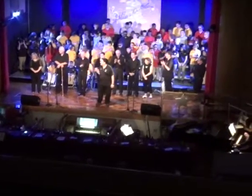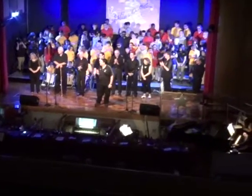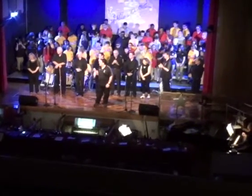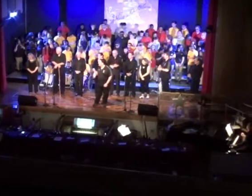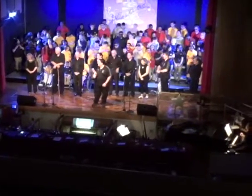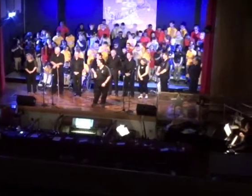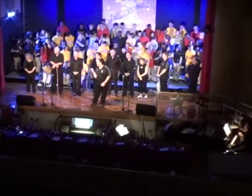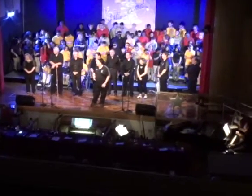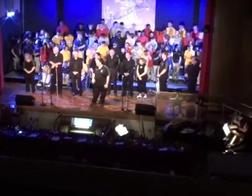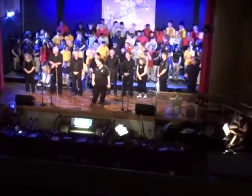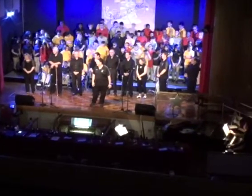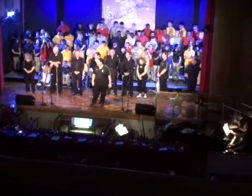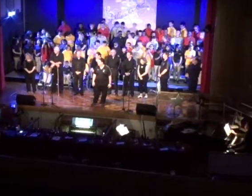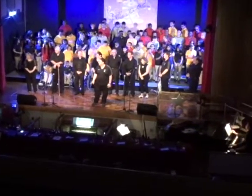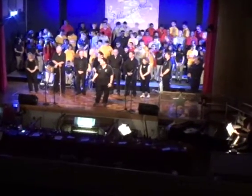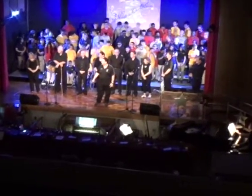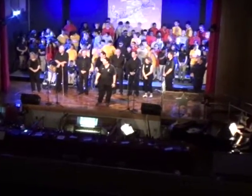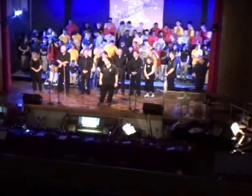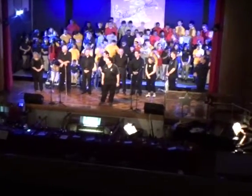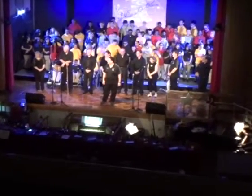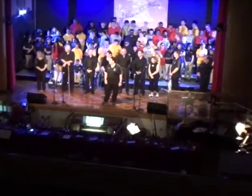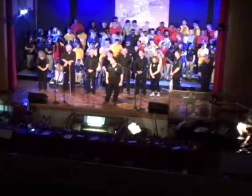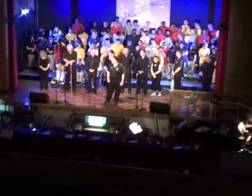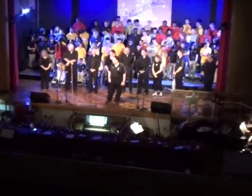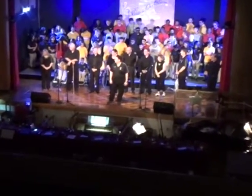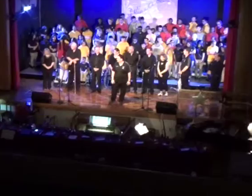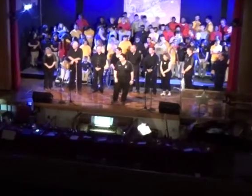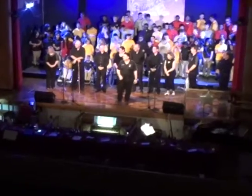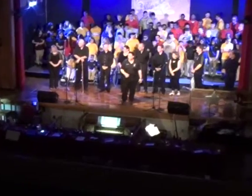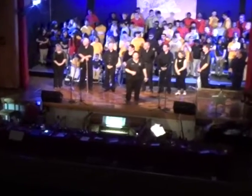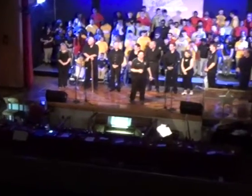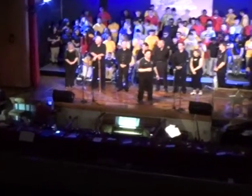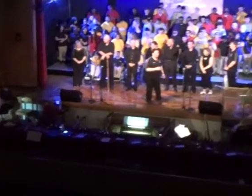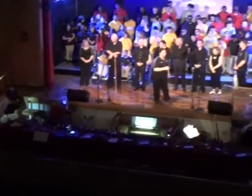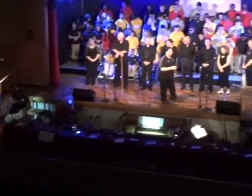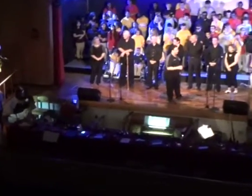And I add my thanks to the directors and performers.